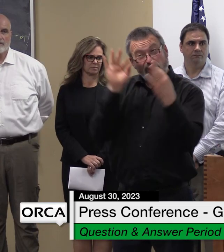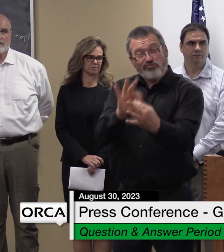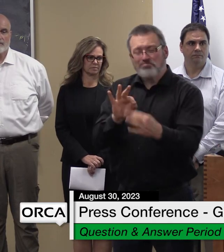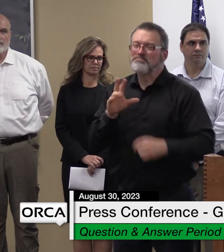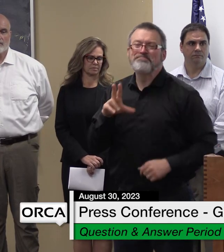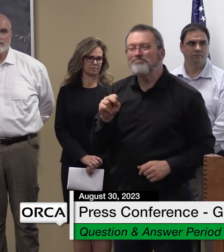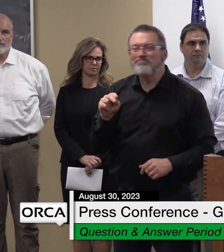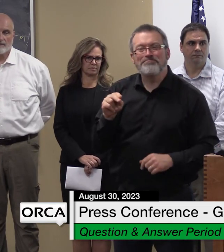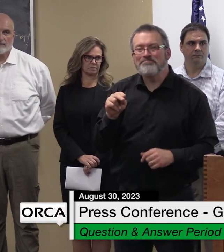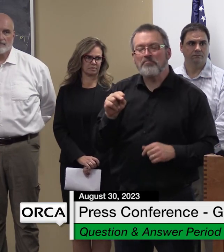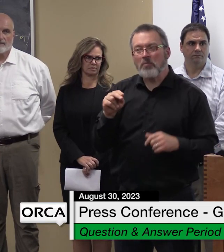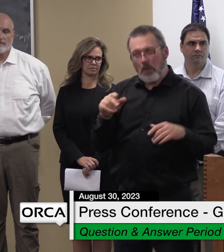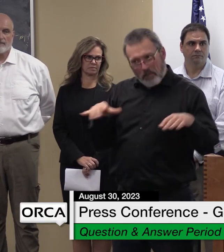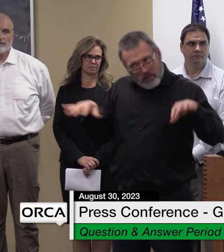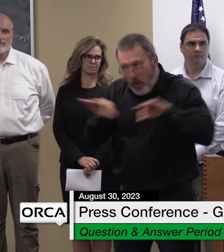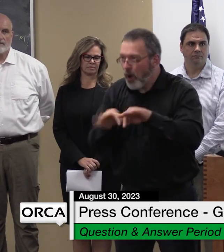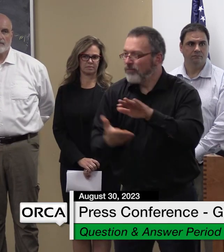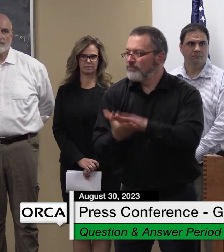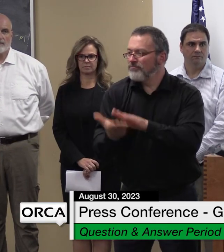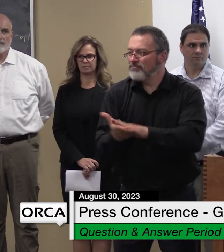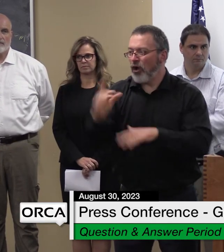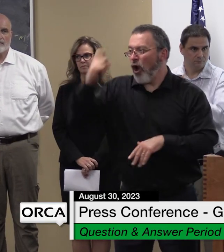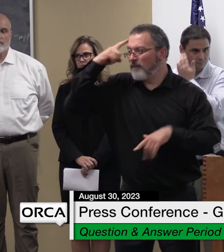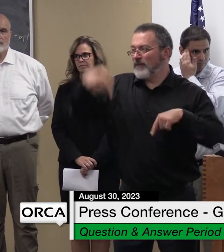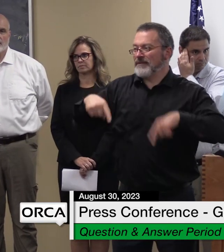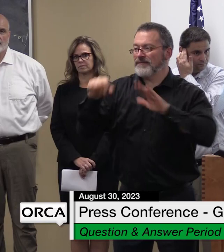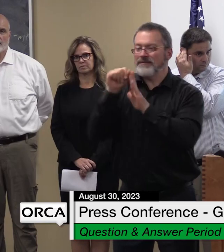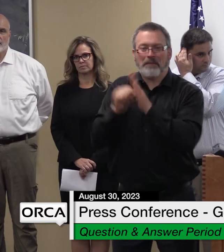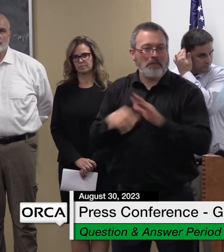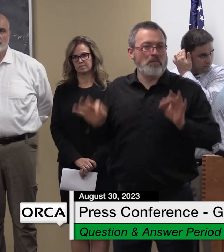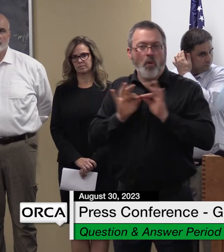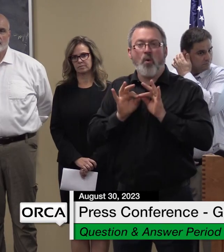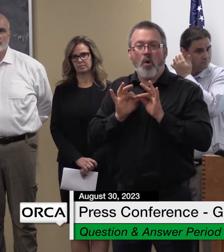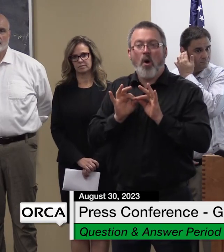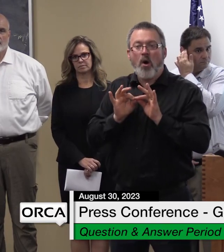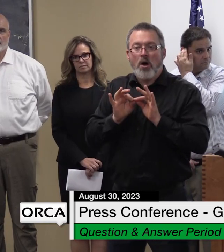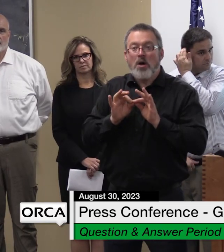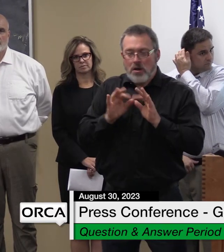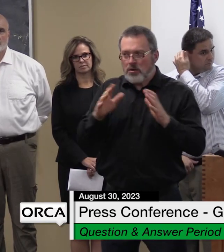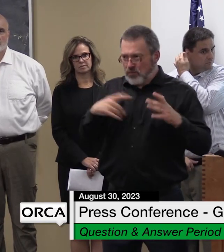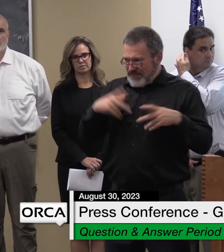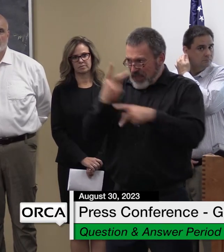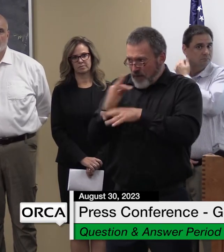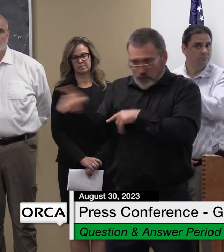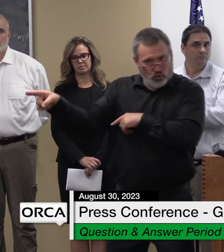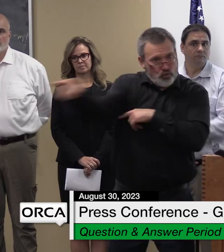are continuing to turn, and we're taking care of our Vermonters in the process.